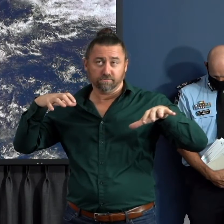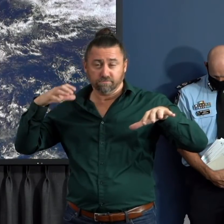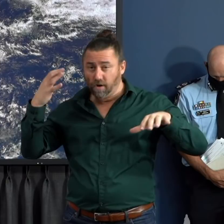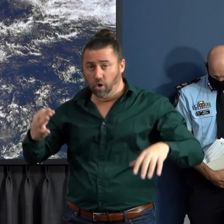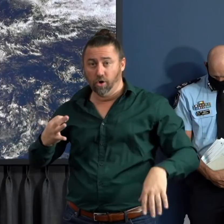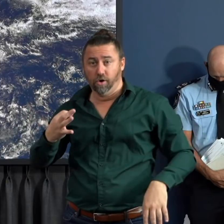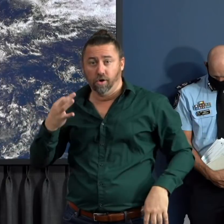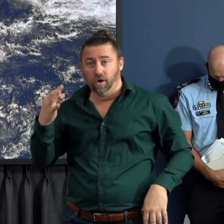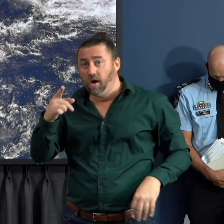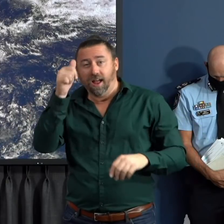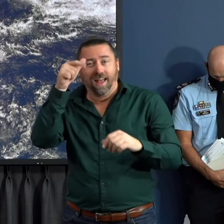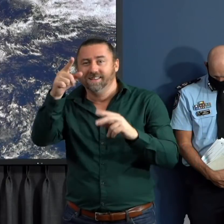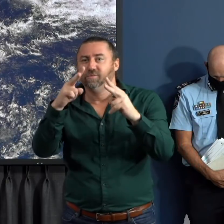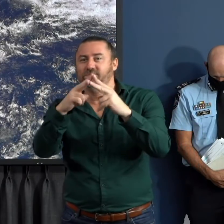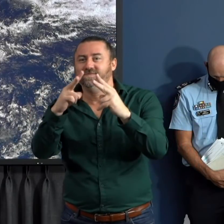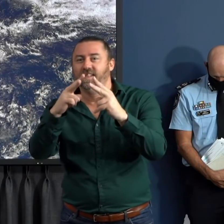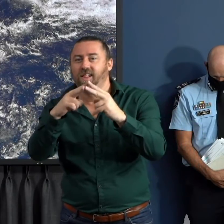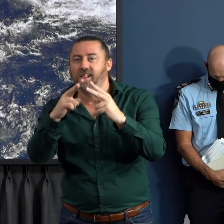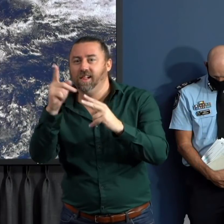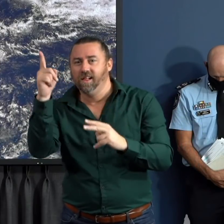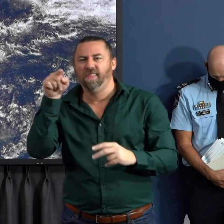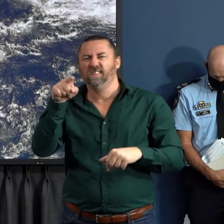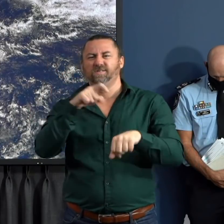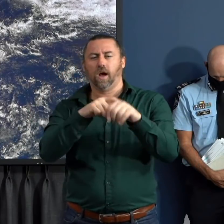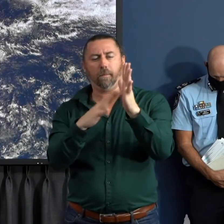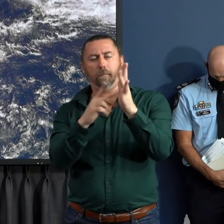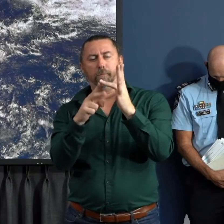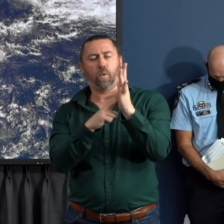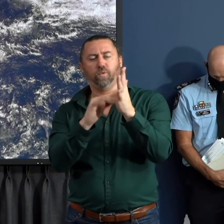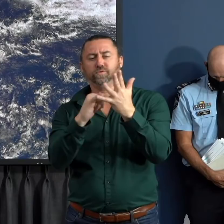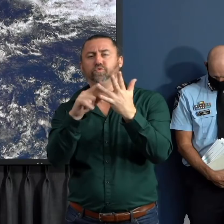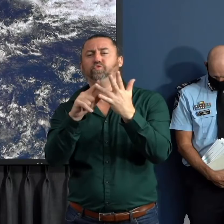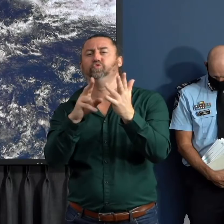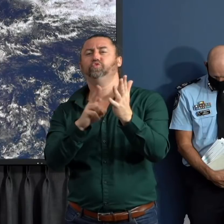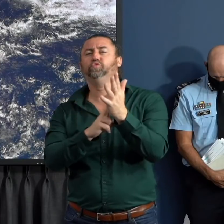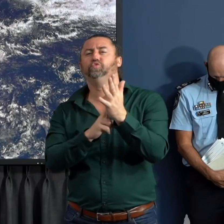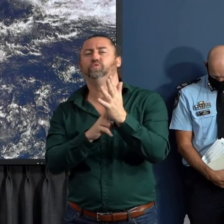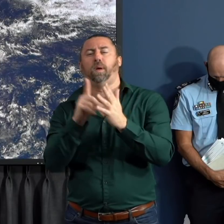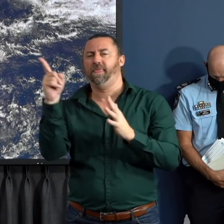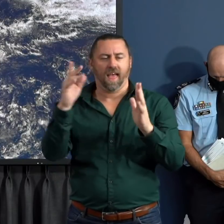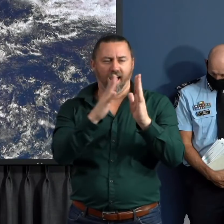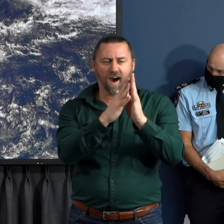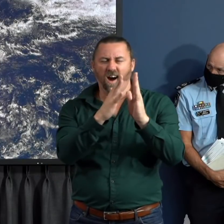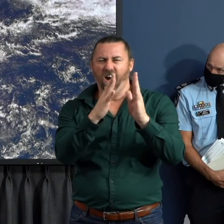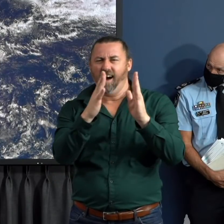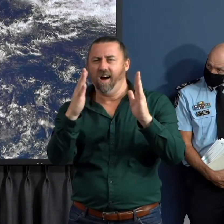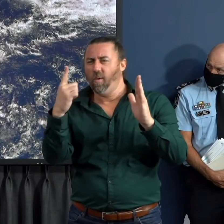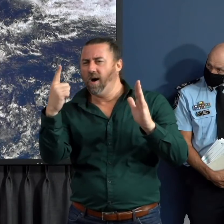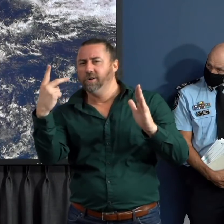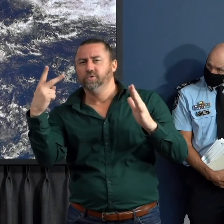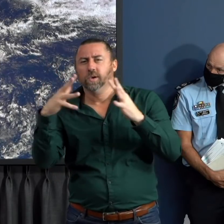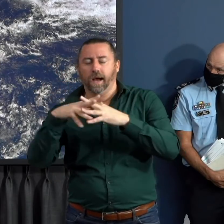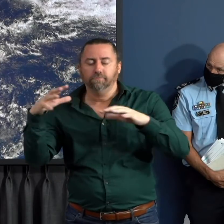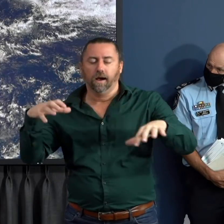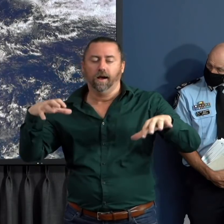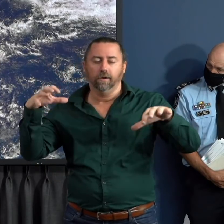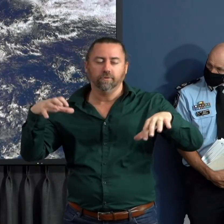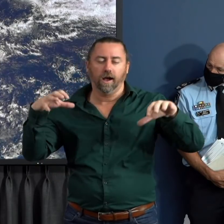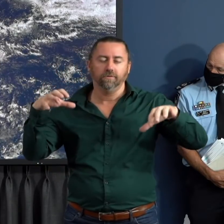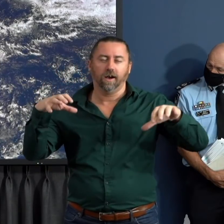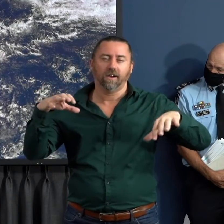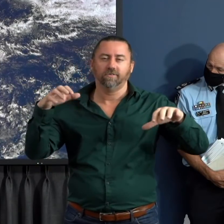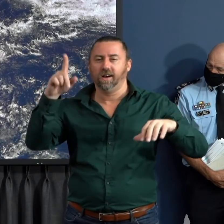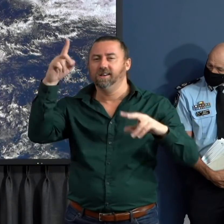have seen that in Townsville when we had the monsoonal issues up there, but that was over an extended period of time. This is happening over